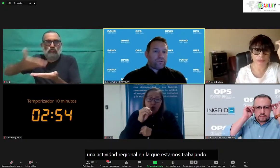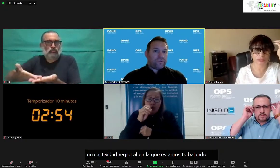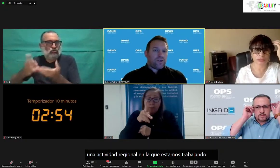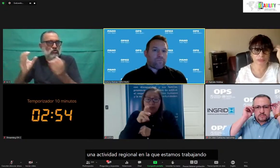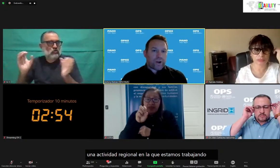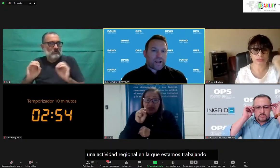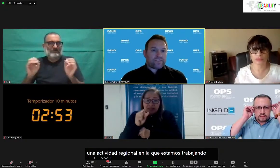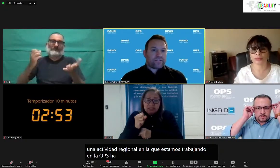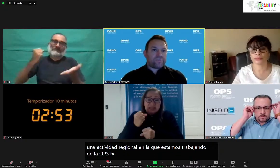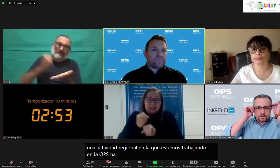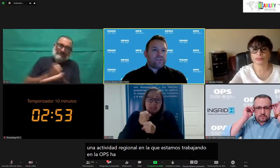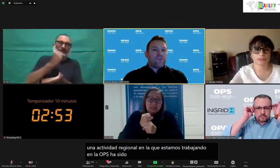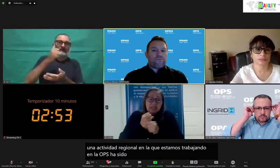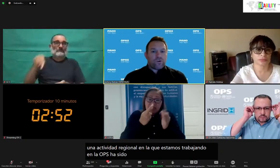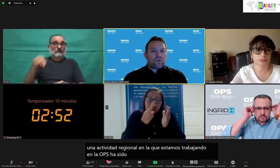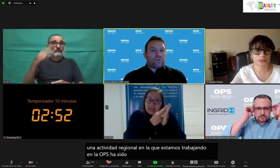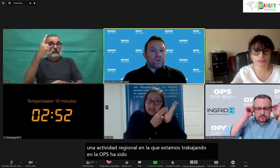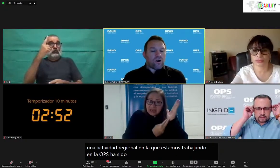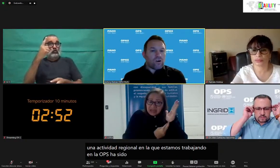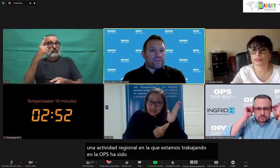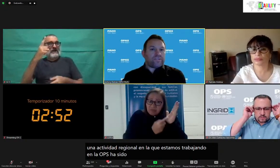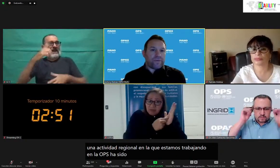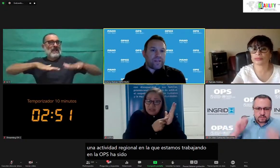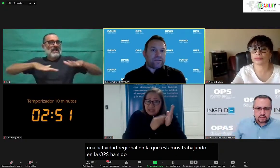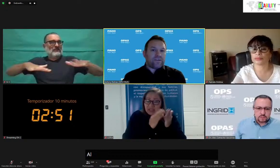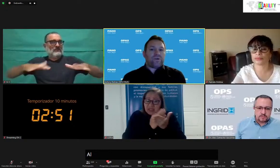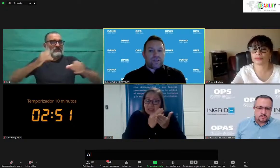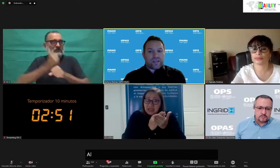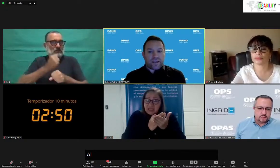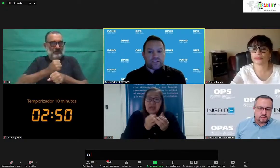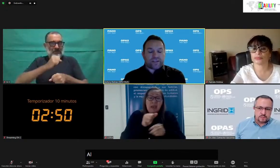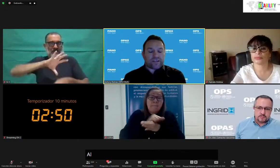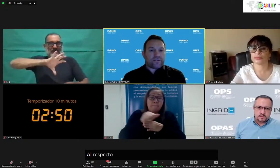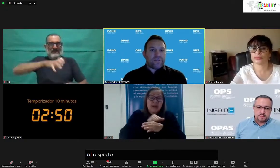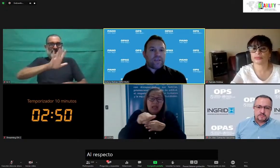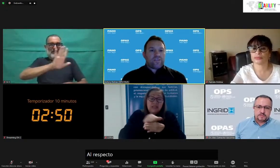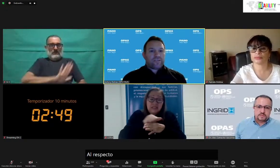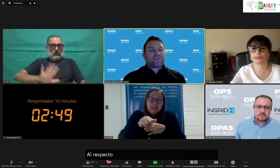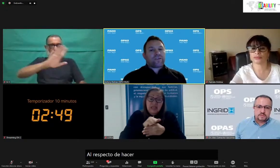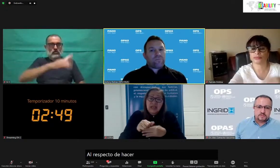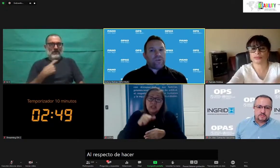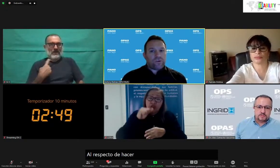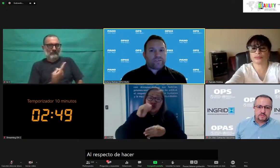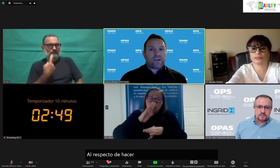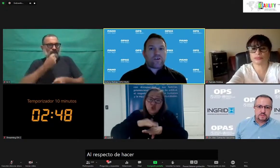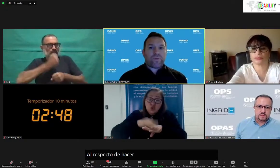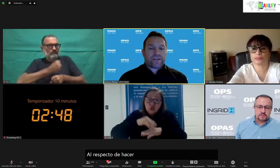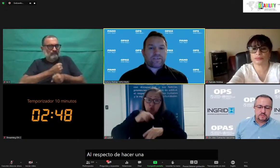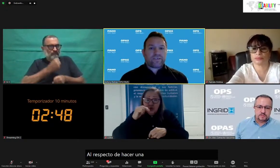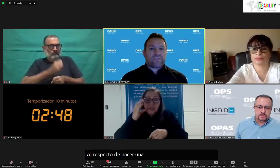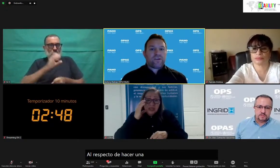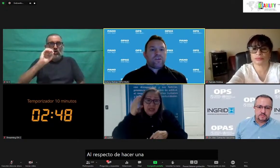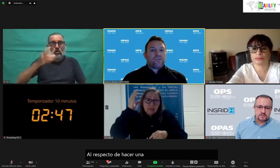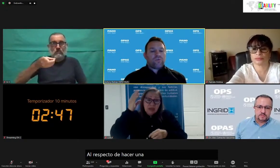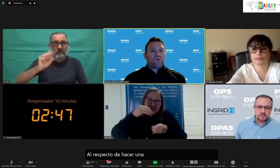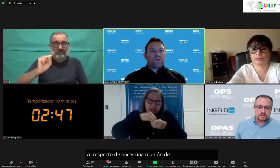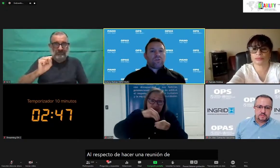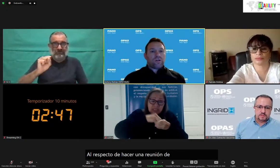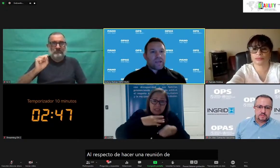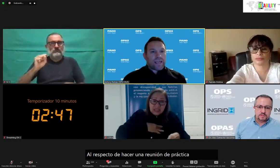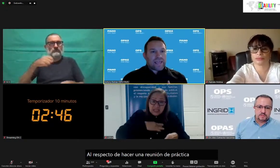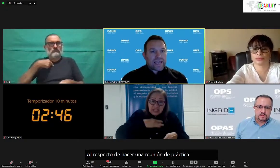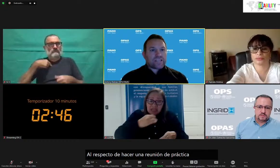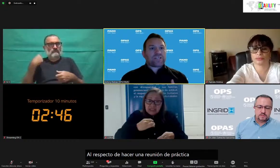community of practice for on disability within the health sector this is a community of practice that